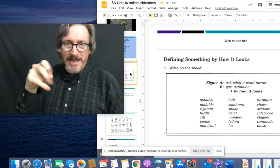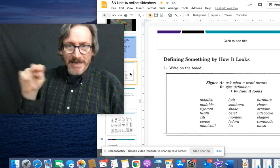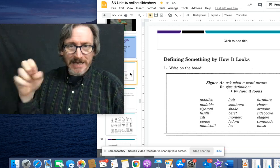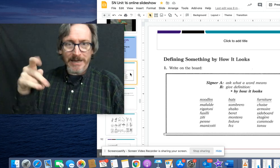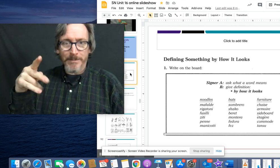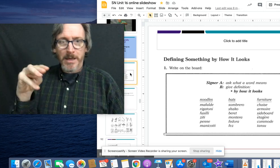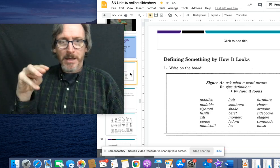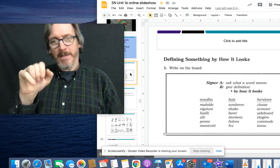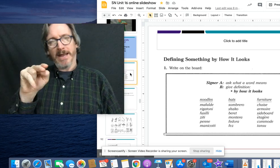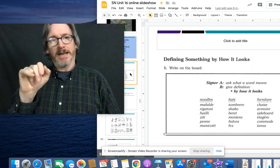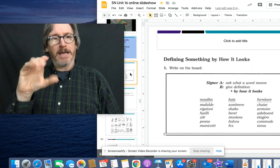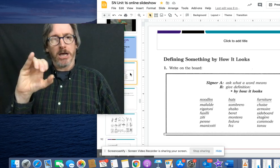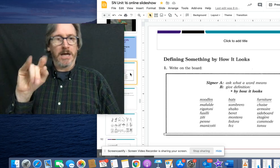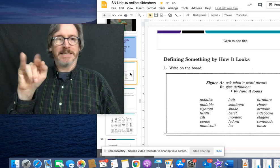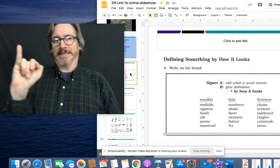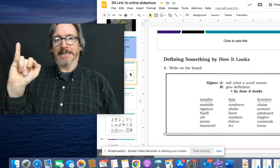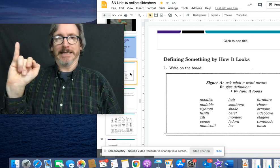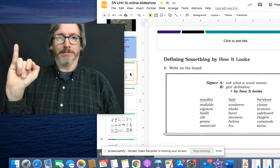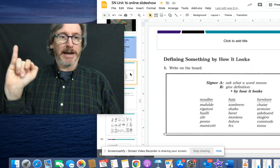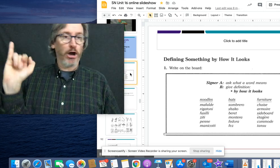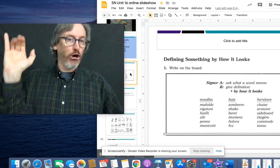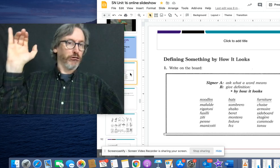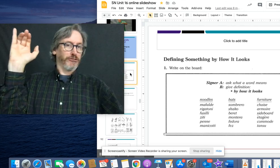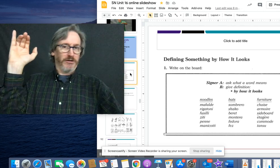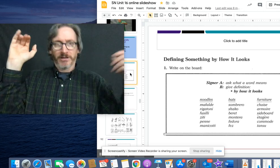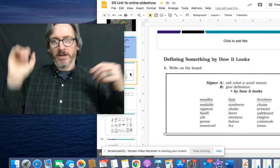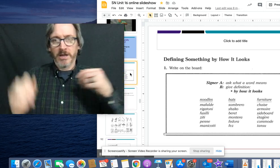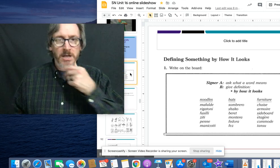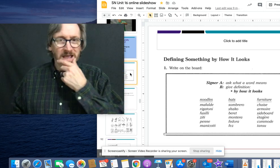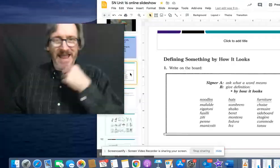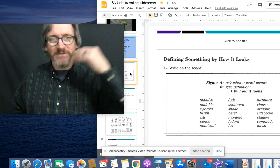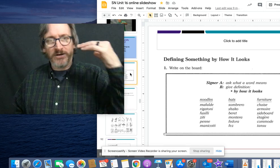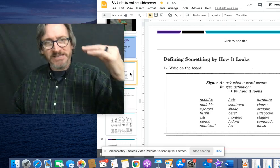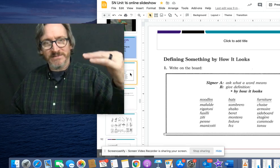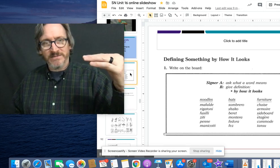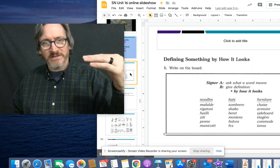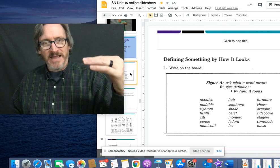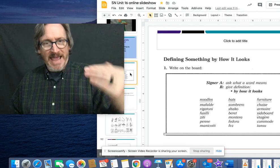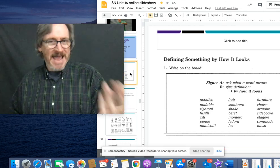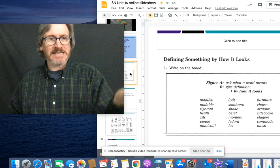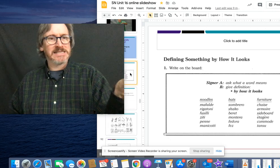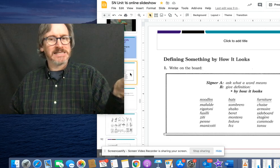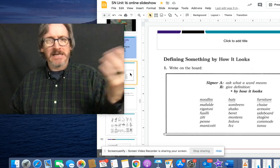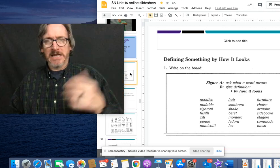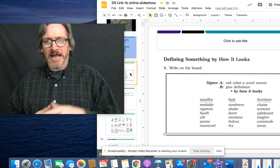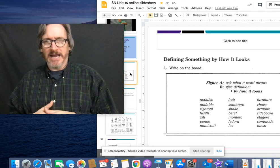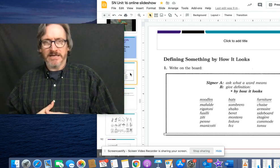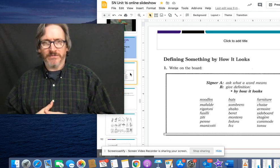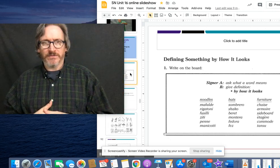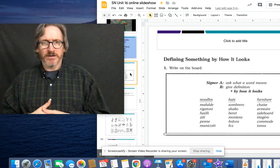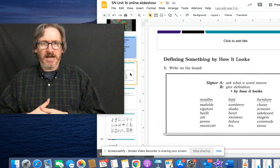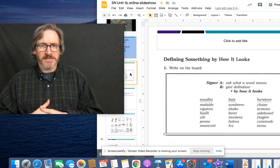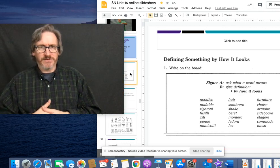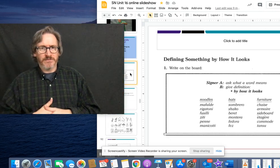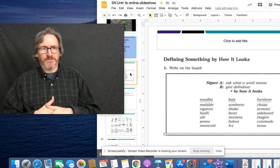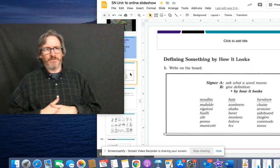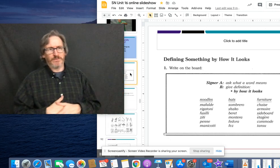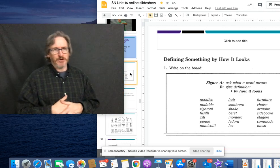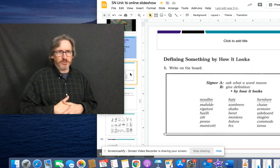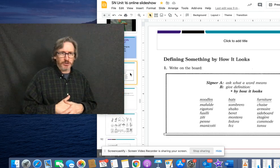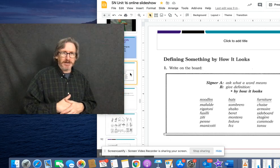ziti, penne, manicotti, manicotti, and different kinds of hats and different kinds